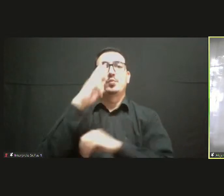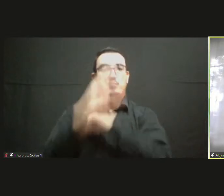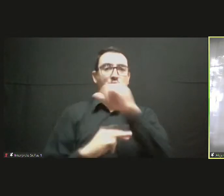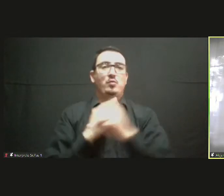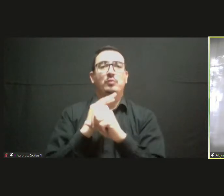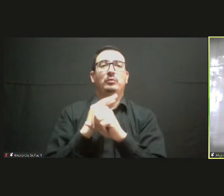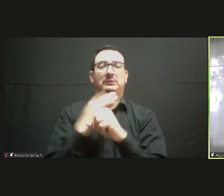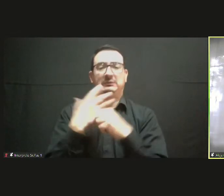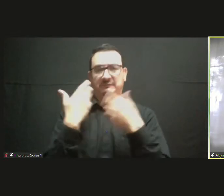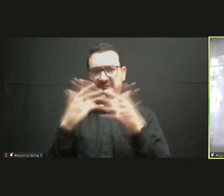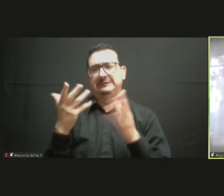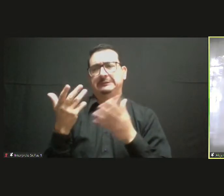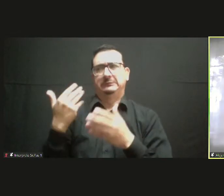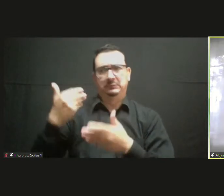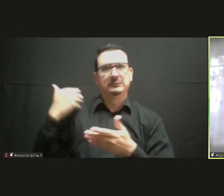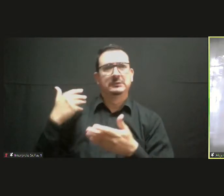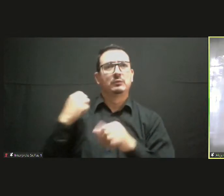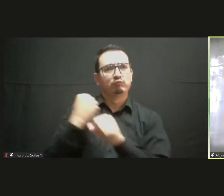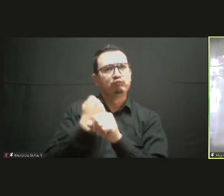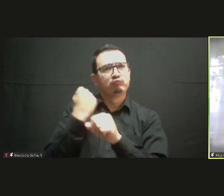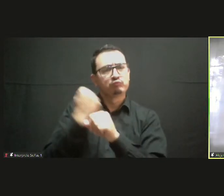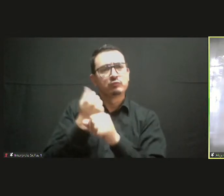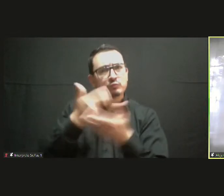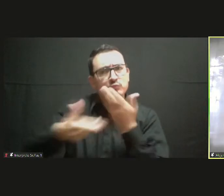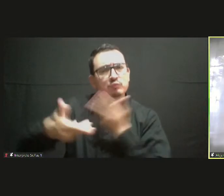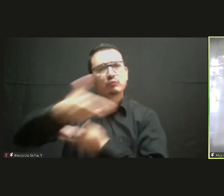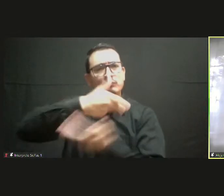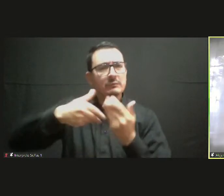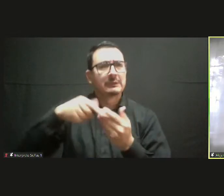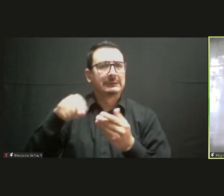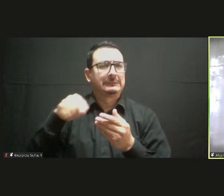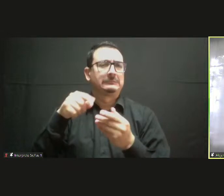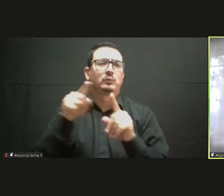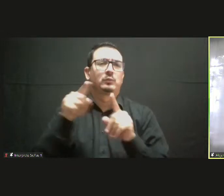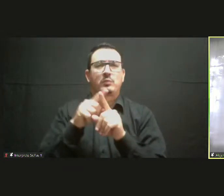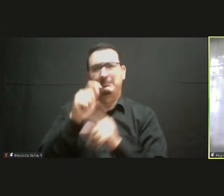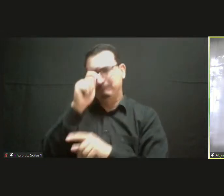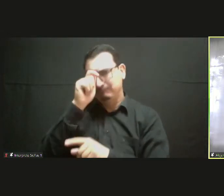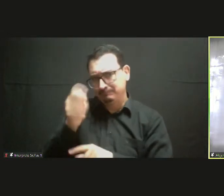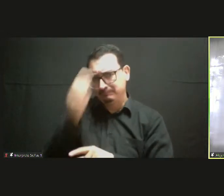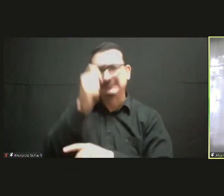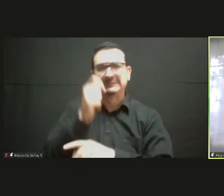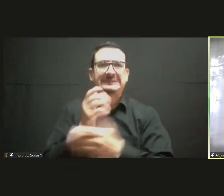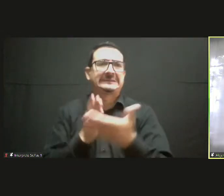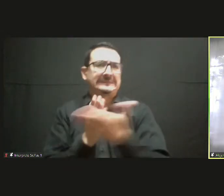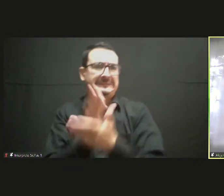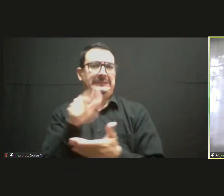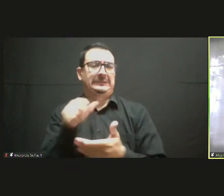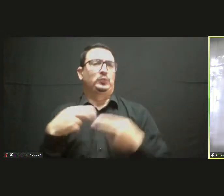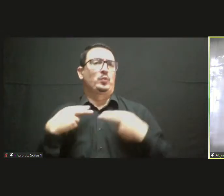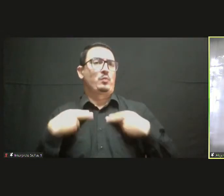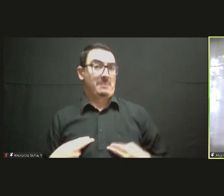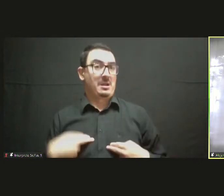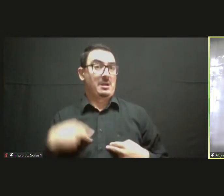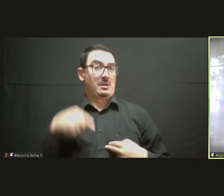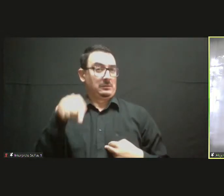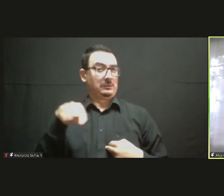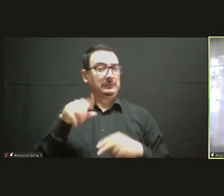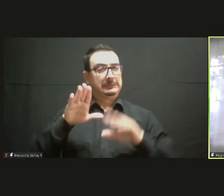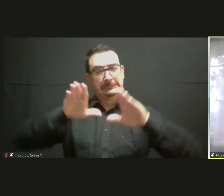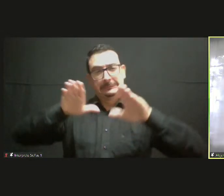Goal, which, as all well know, achieve gender equality and empower all women and girls. Since